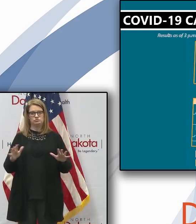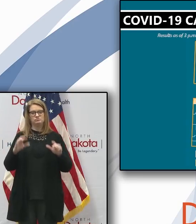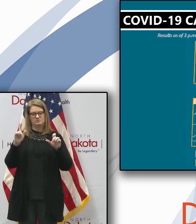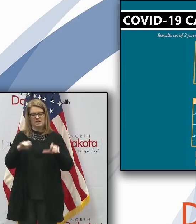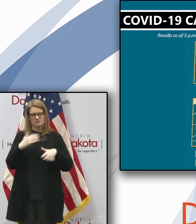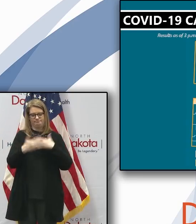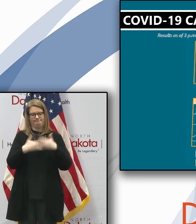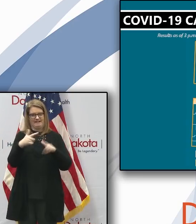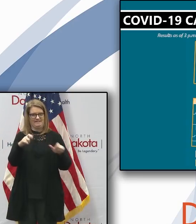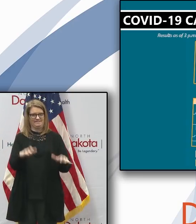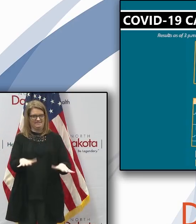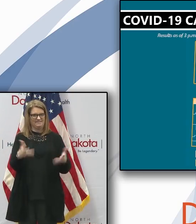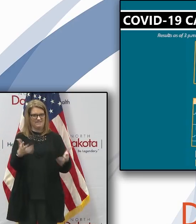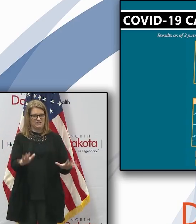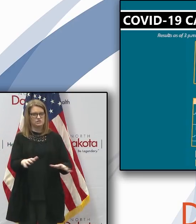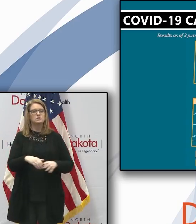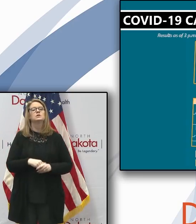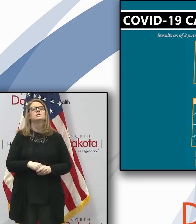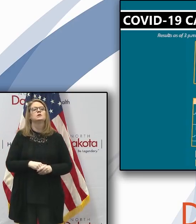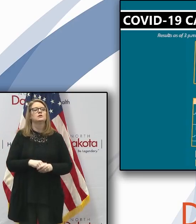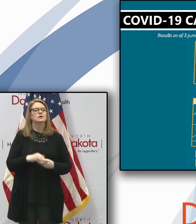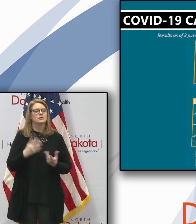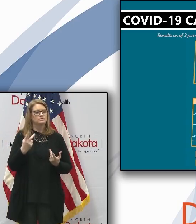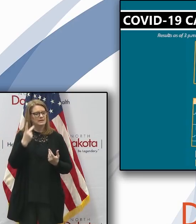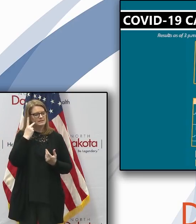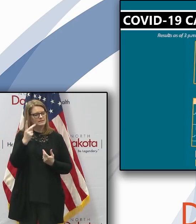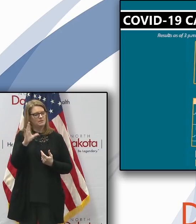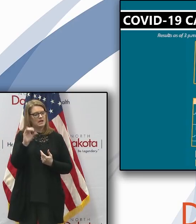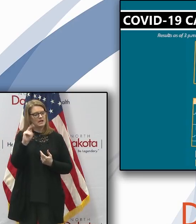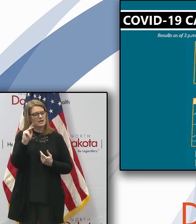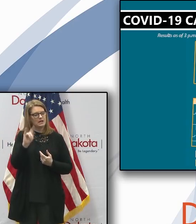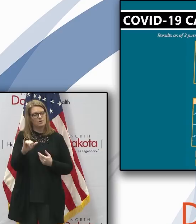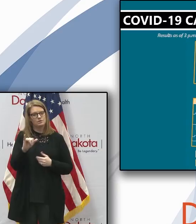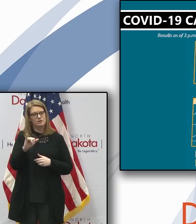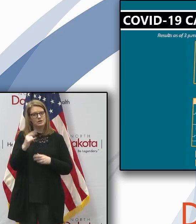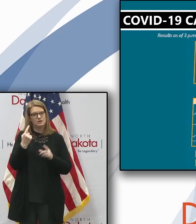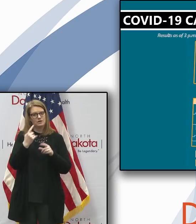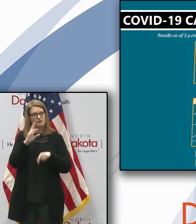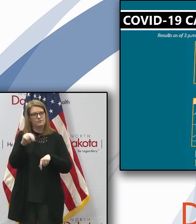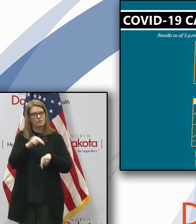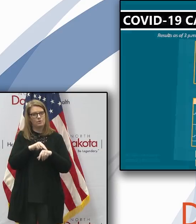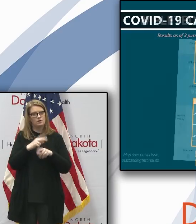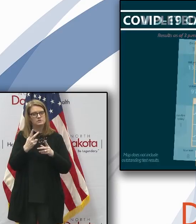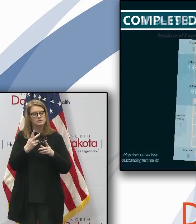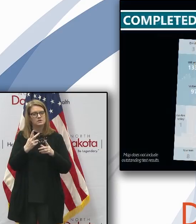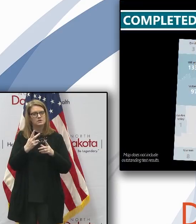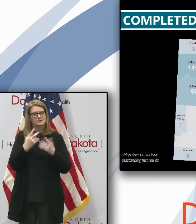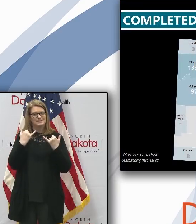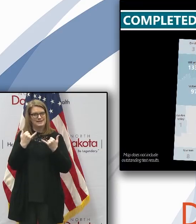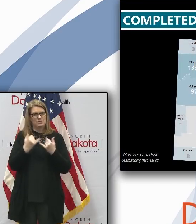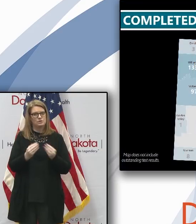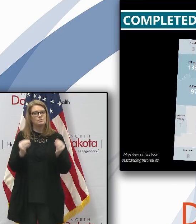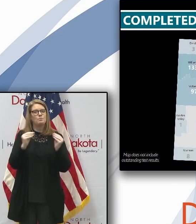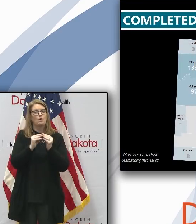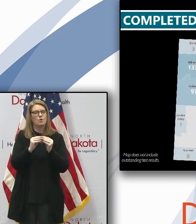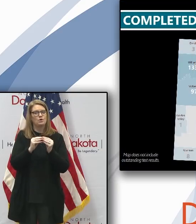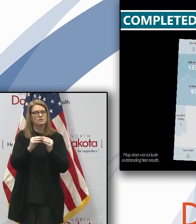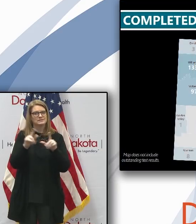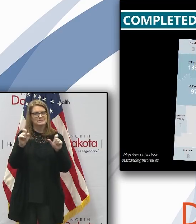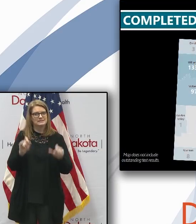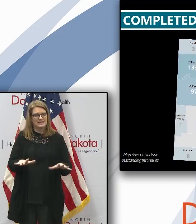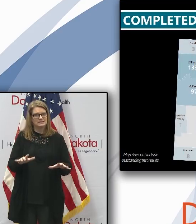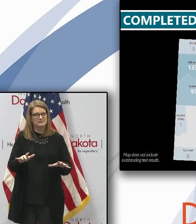Dakota. We can see where they are by county, and of course, appropriately, we've got more tests in our more